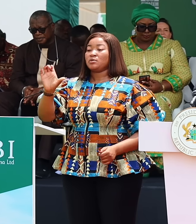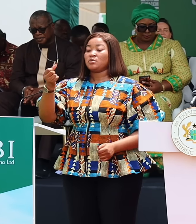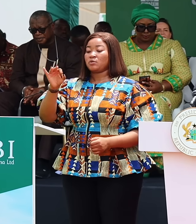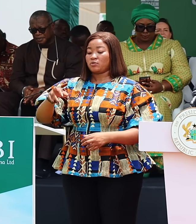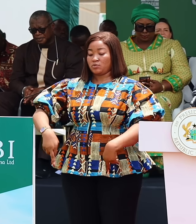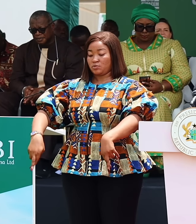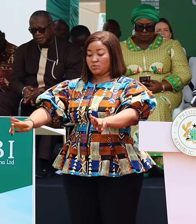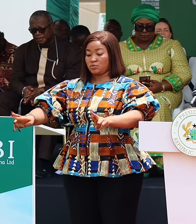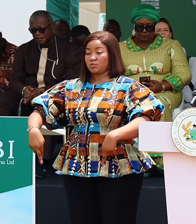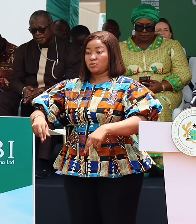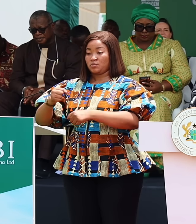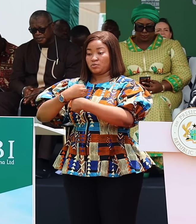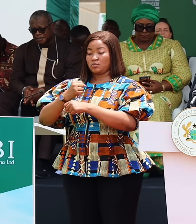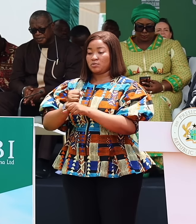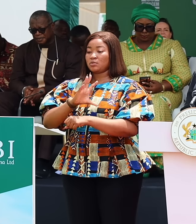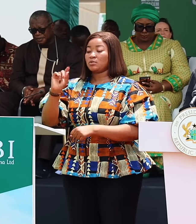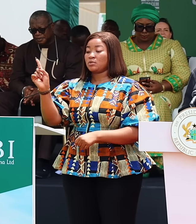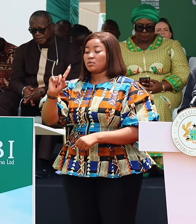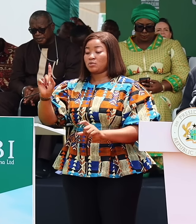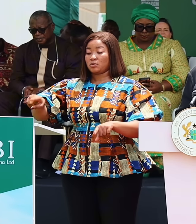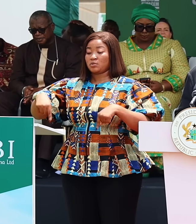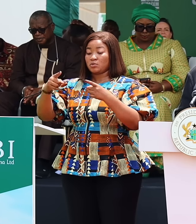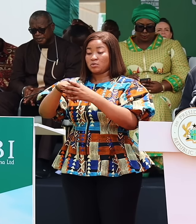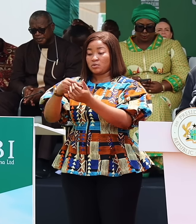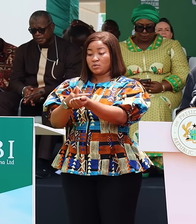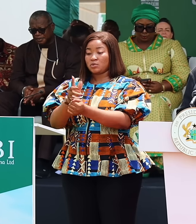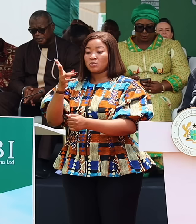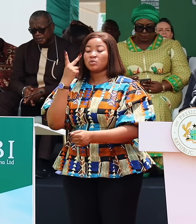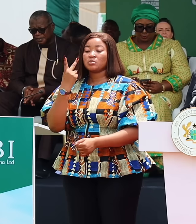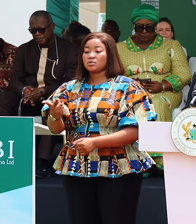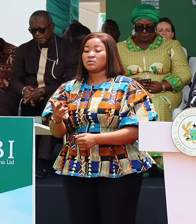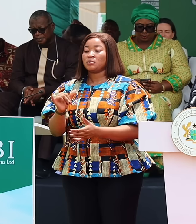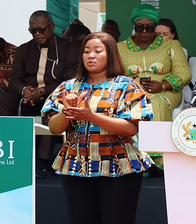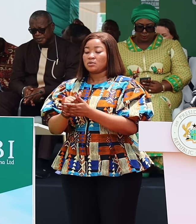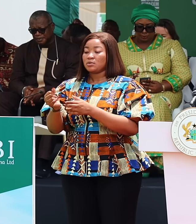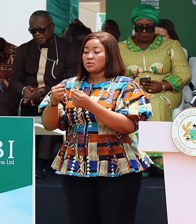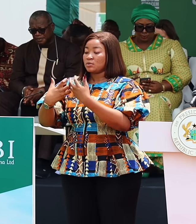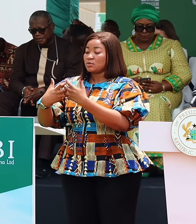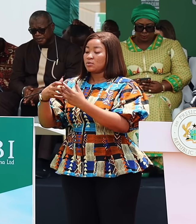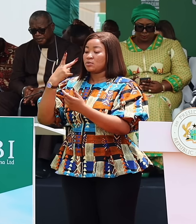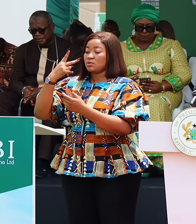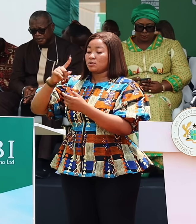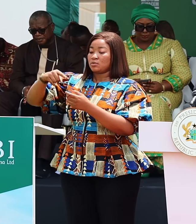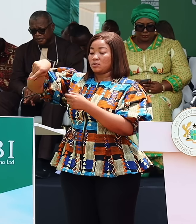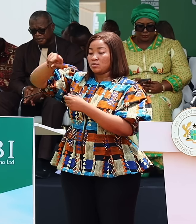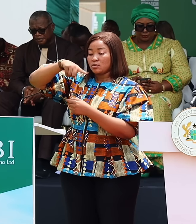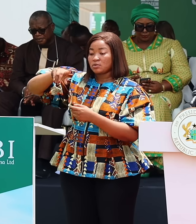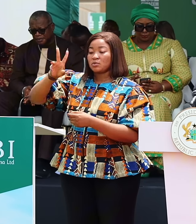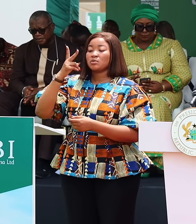road construction. And anywhere you go in Ghana, you see the culverts, you see the interchanges, you see the